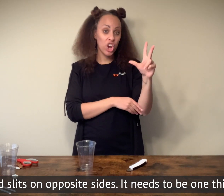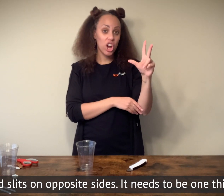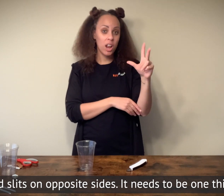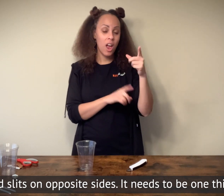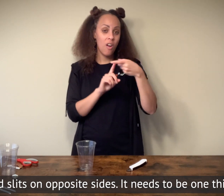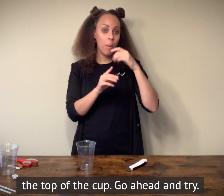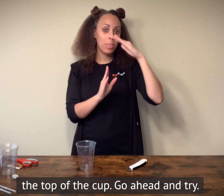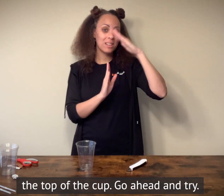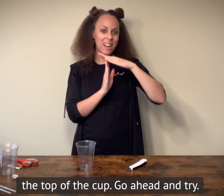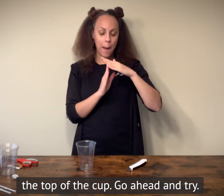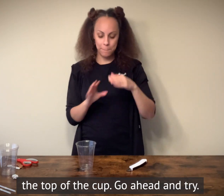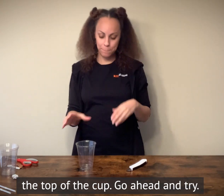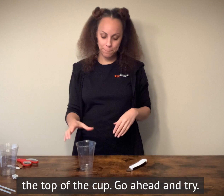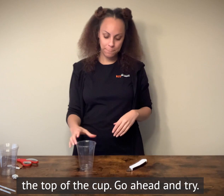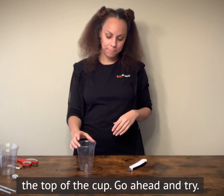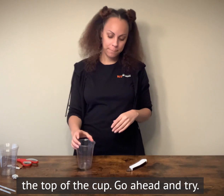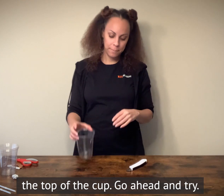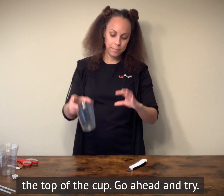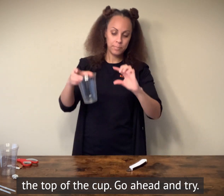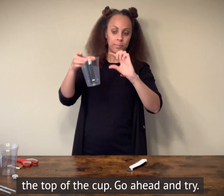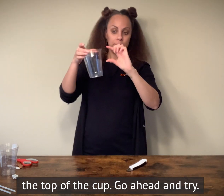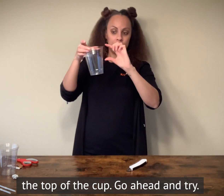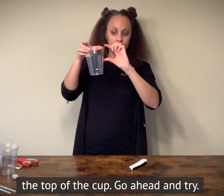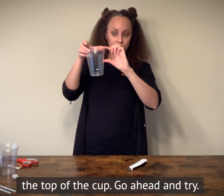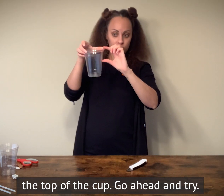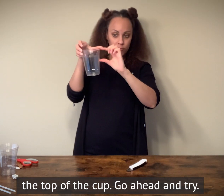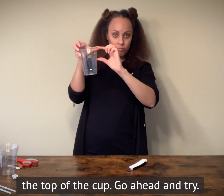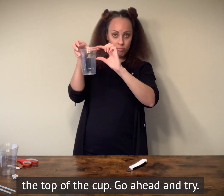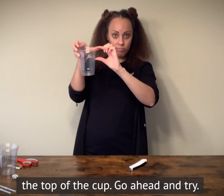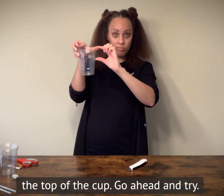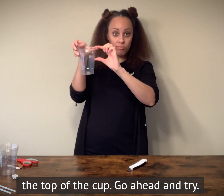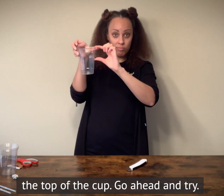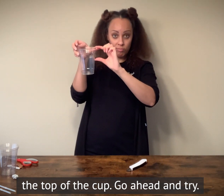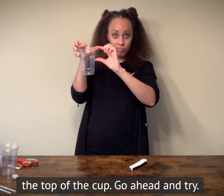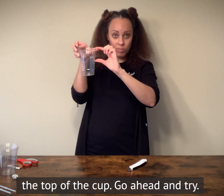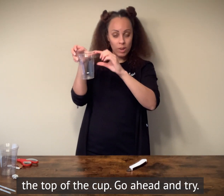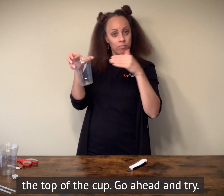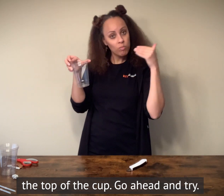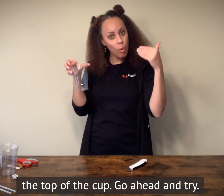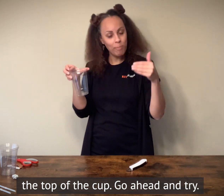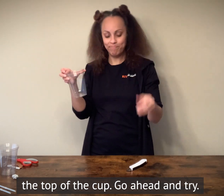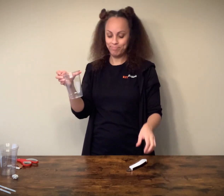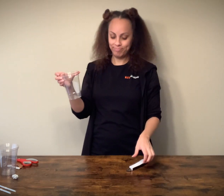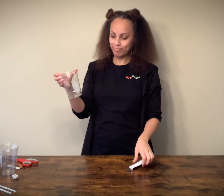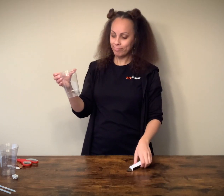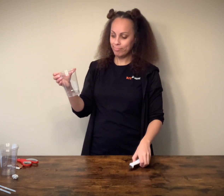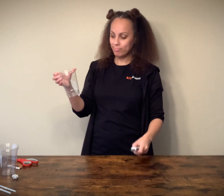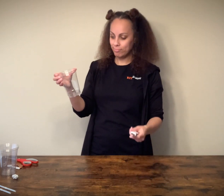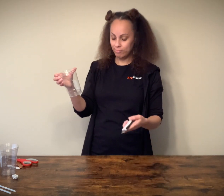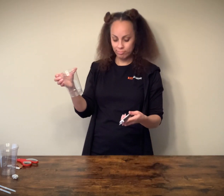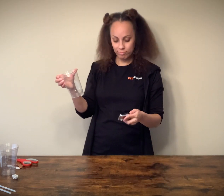be 1/3 from the top of the cup. Go ahead and try.